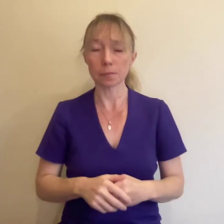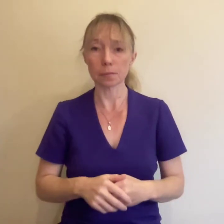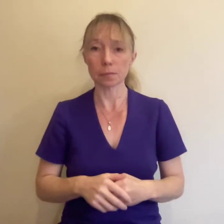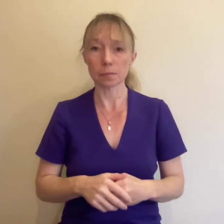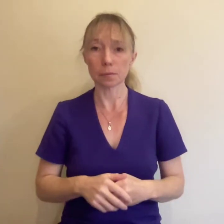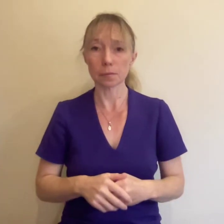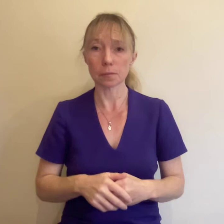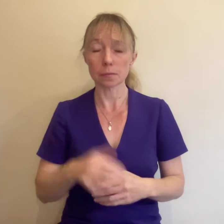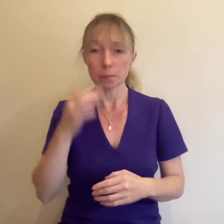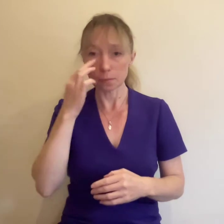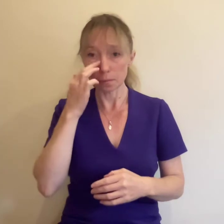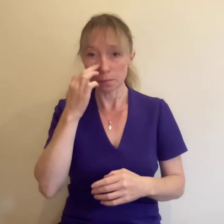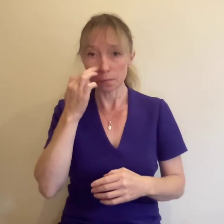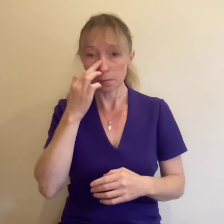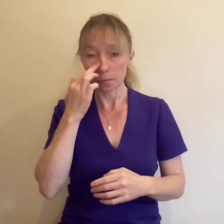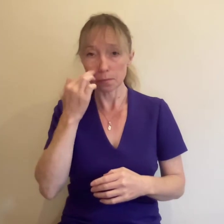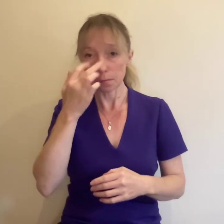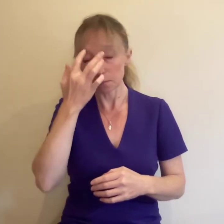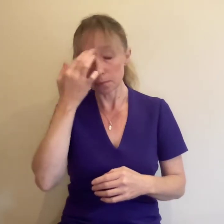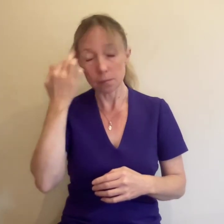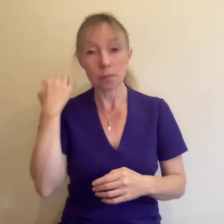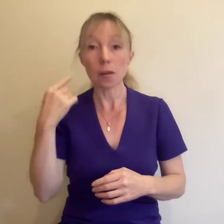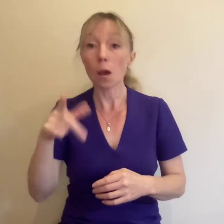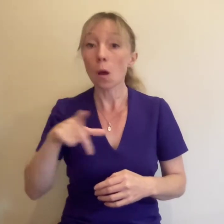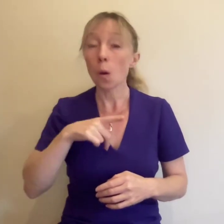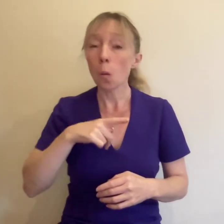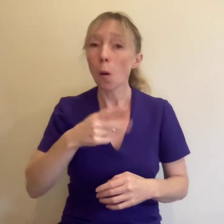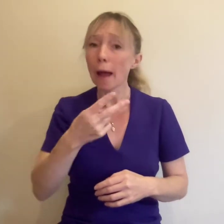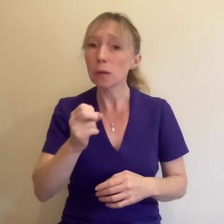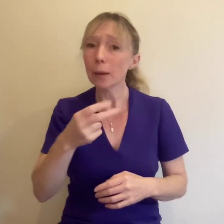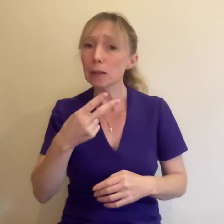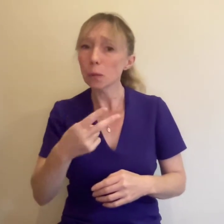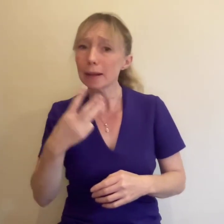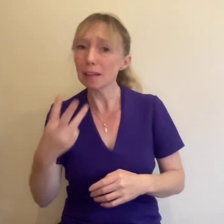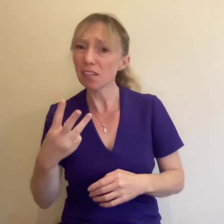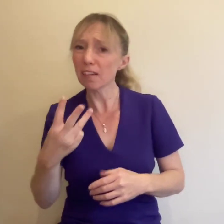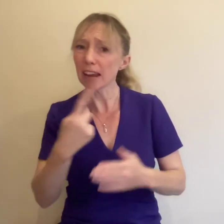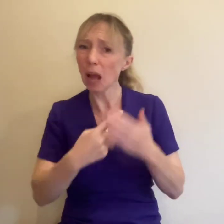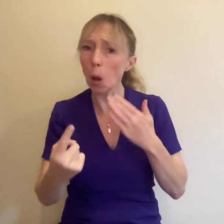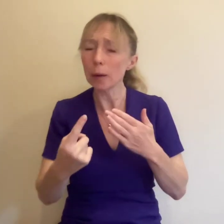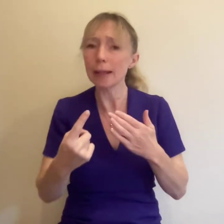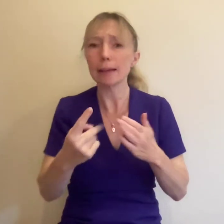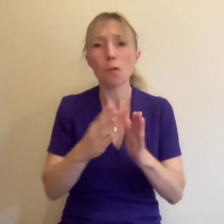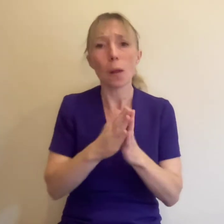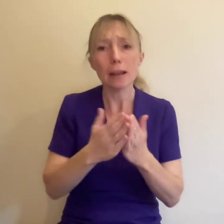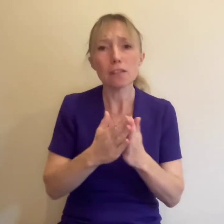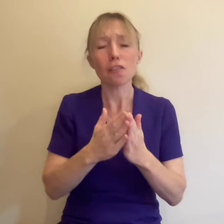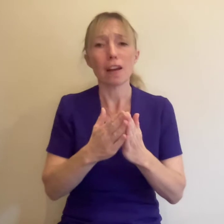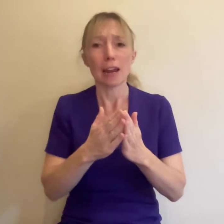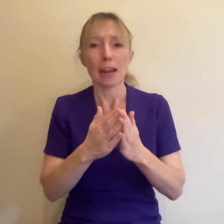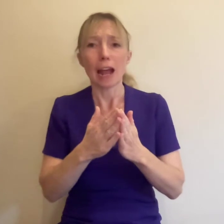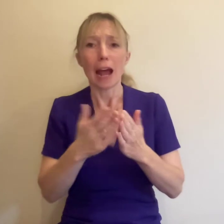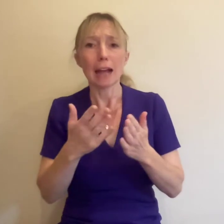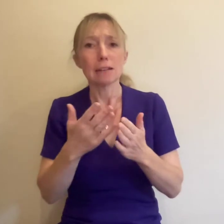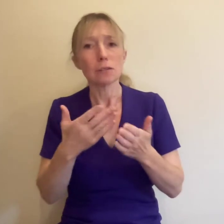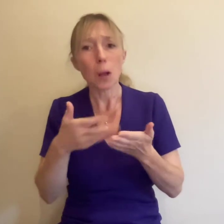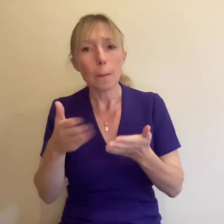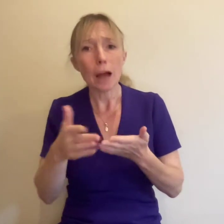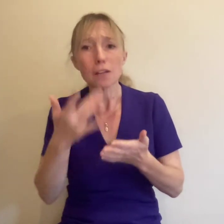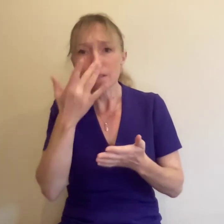Why are the 2023 bursaries just for writers of literary and commercial fiction and narrative non-fiction? This